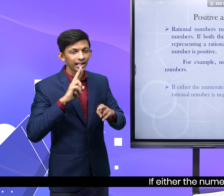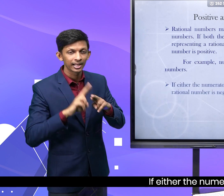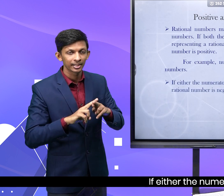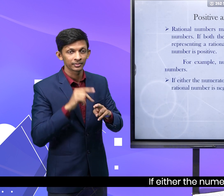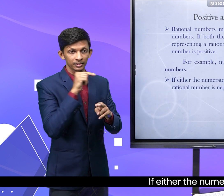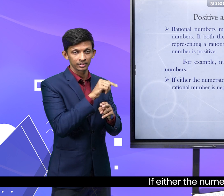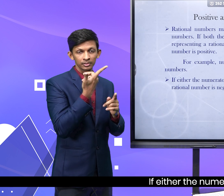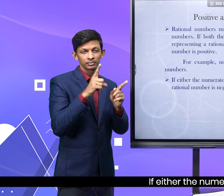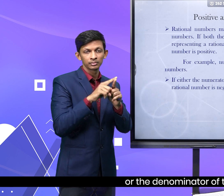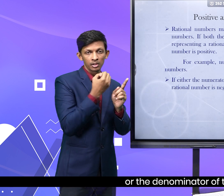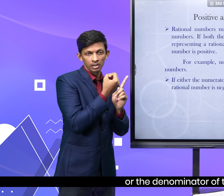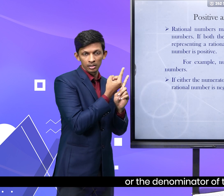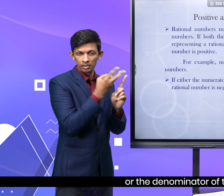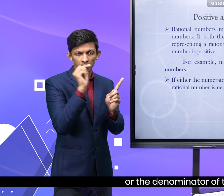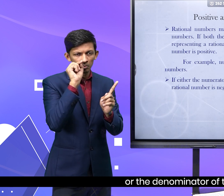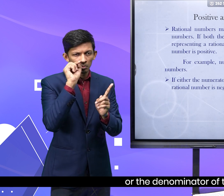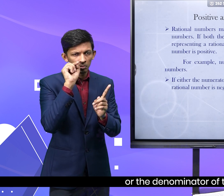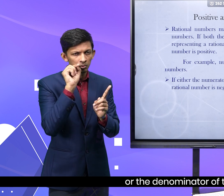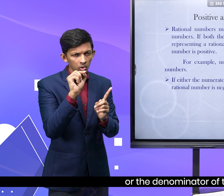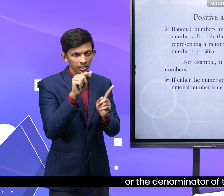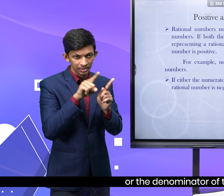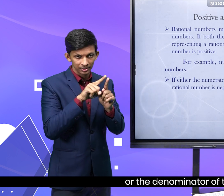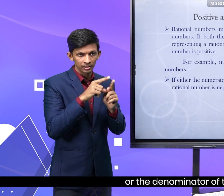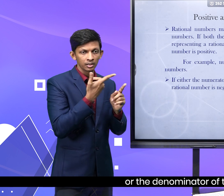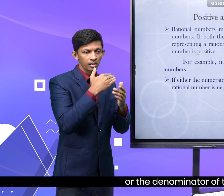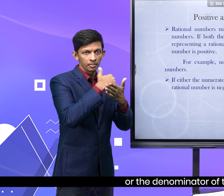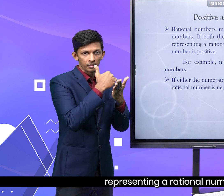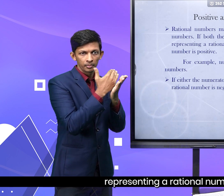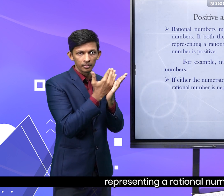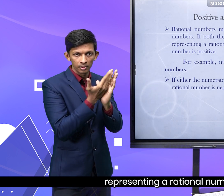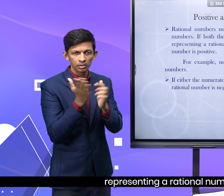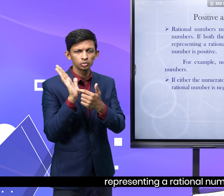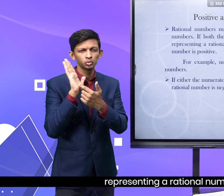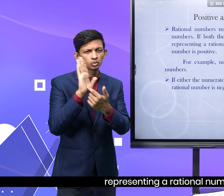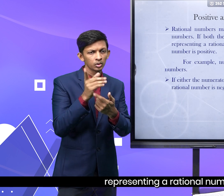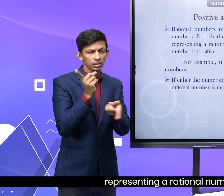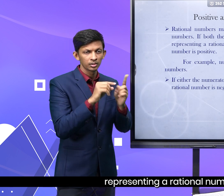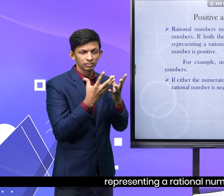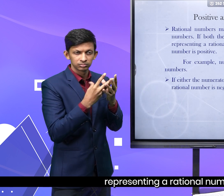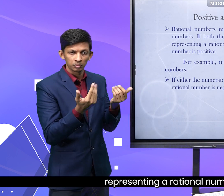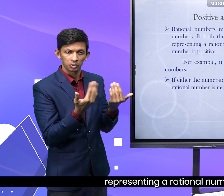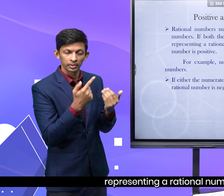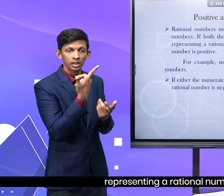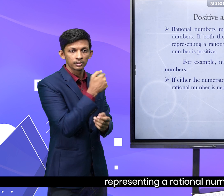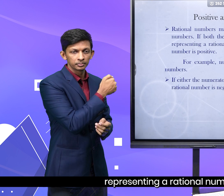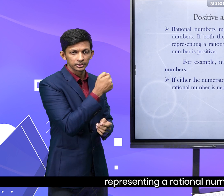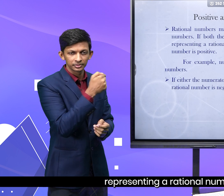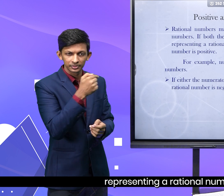If either the numerator or the denominator of the fraction representing a rational number is negative,